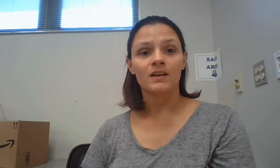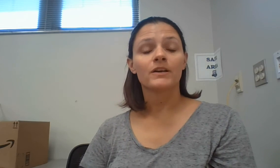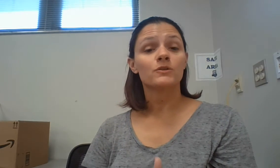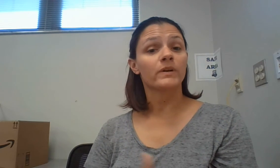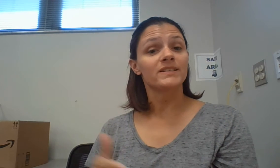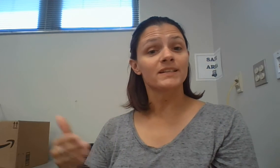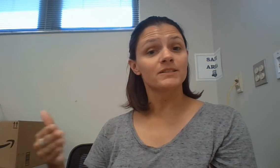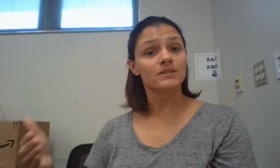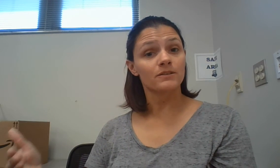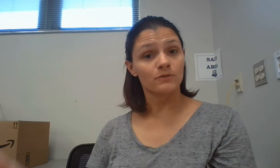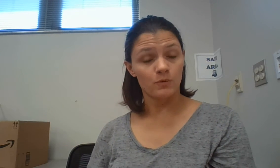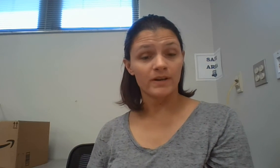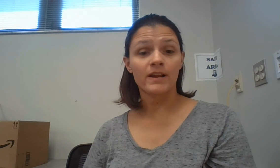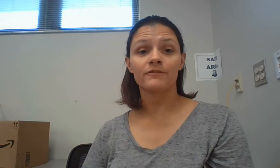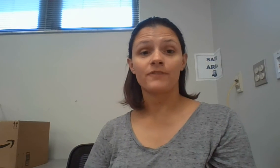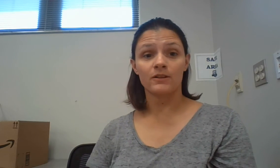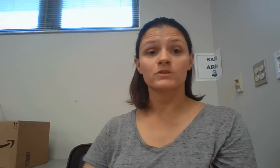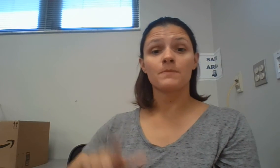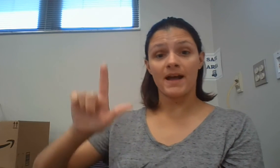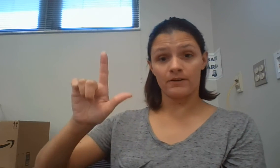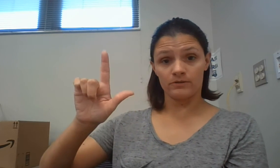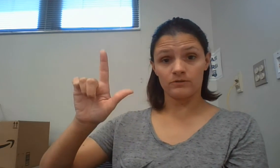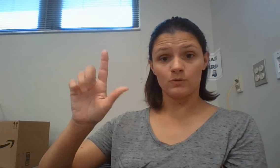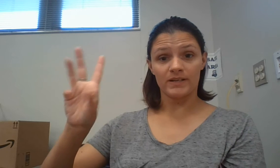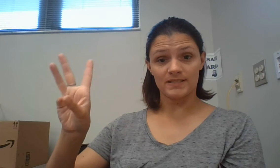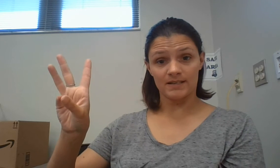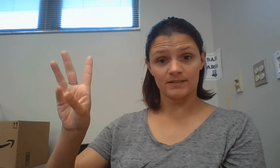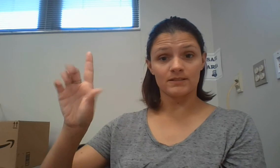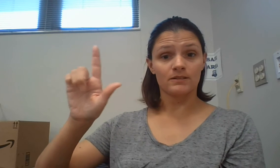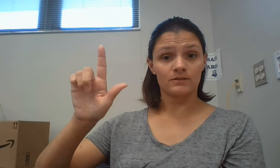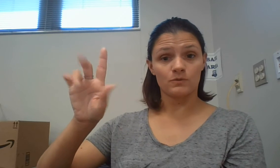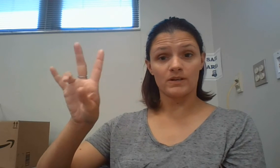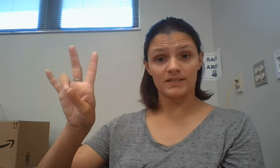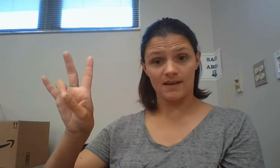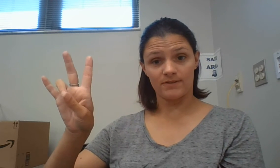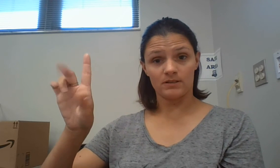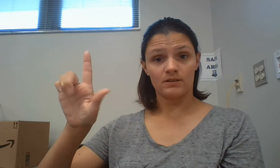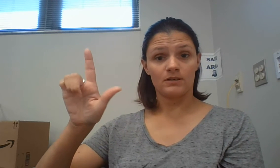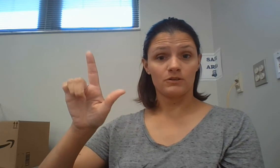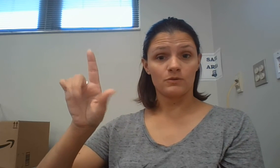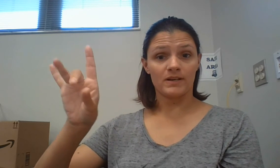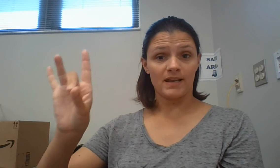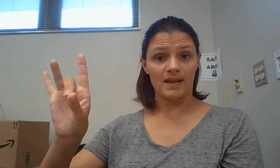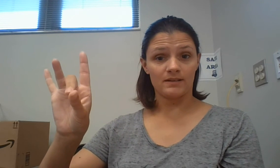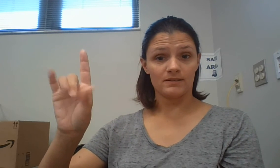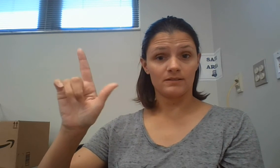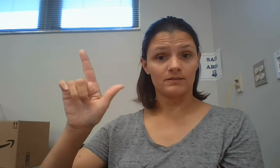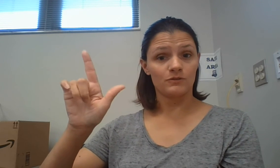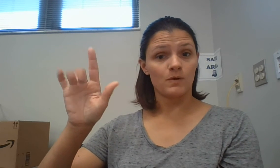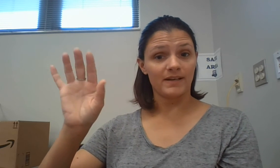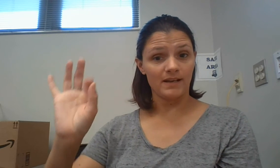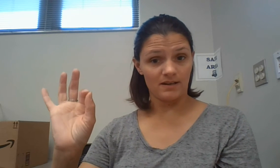26 through 29 follows the pattern. 26. 27. 28. 29. 29.